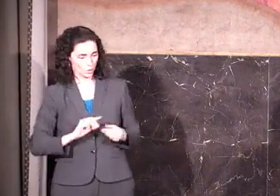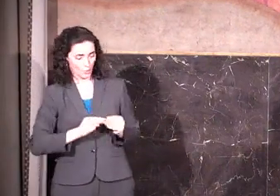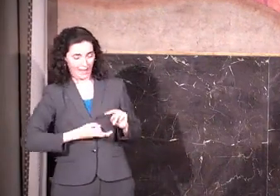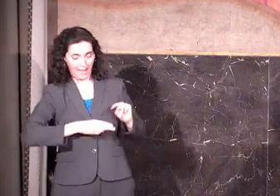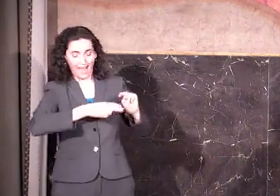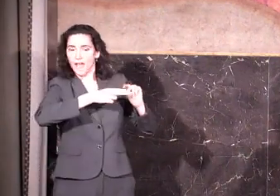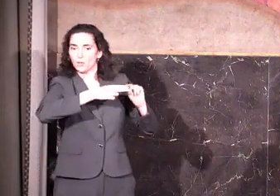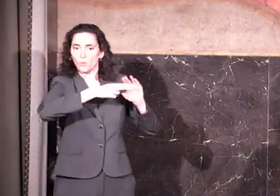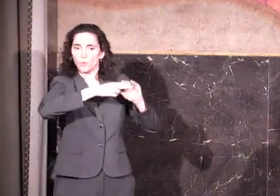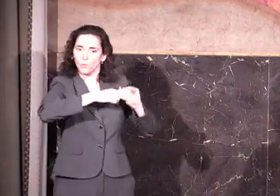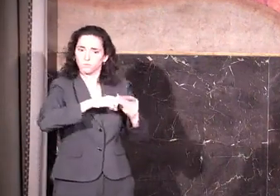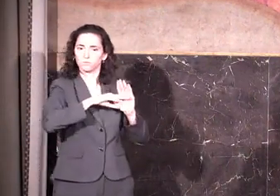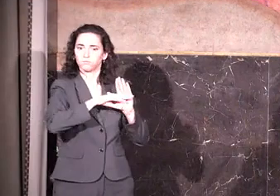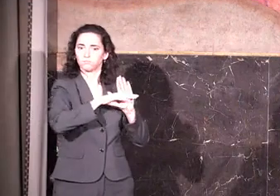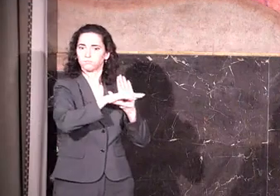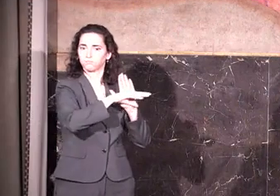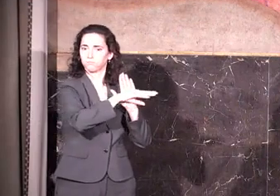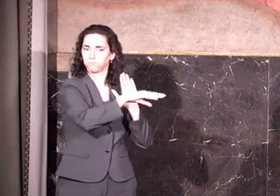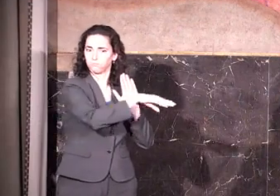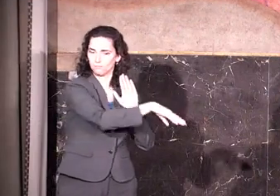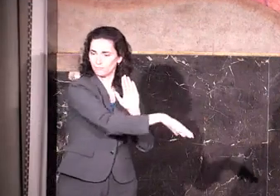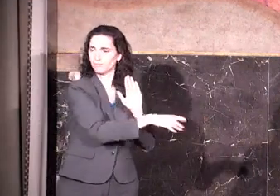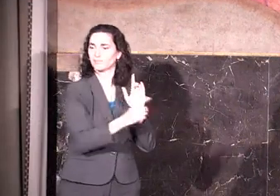last several weeks.